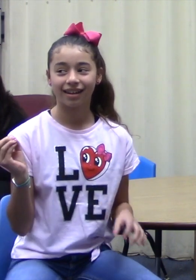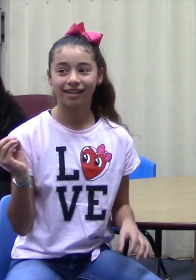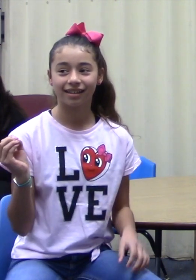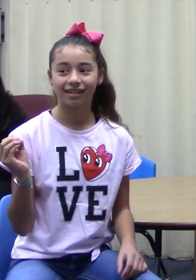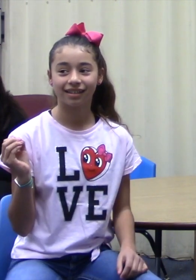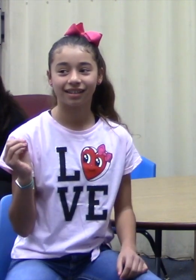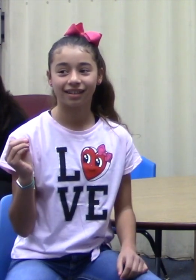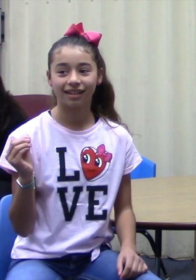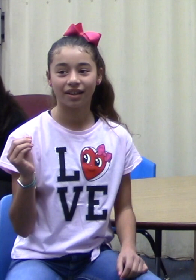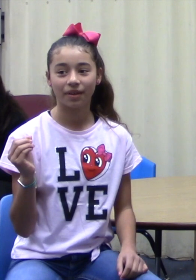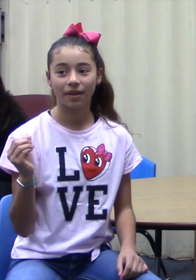and